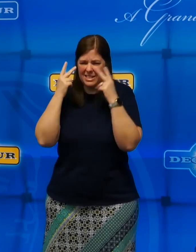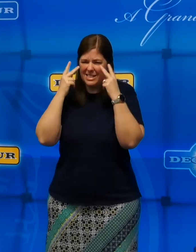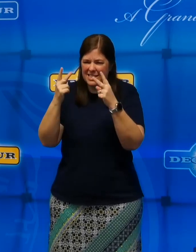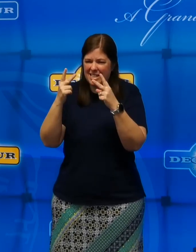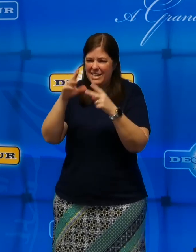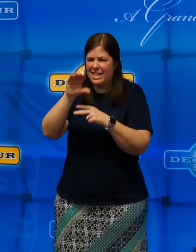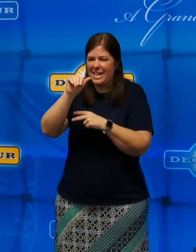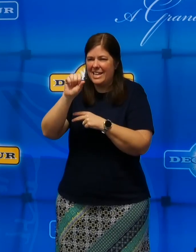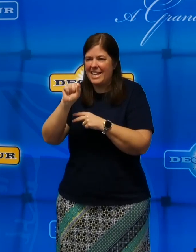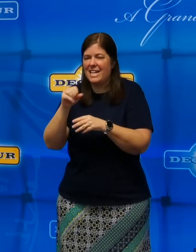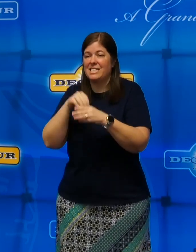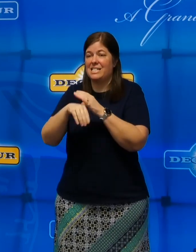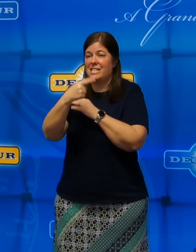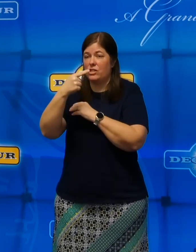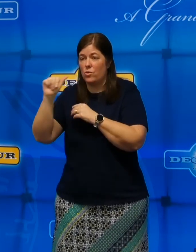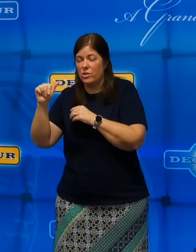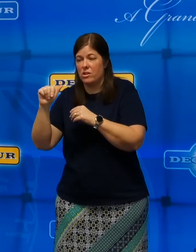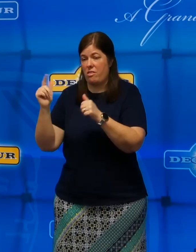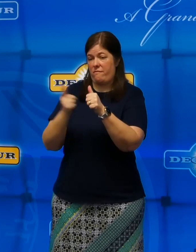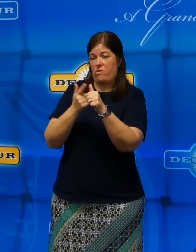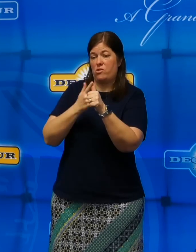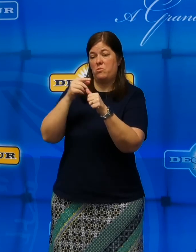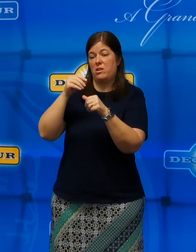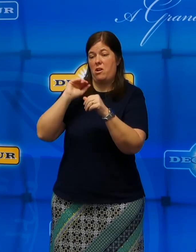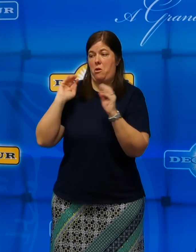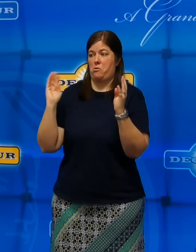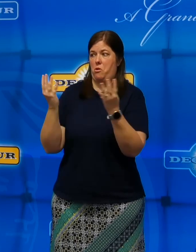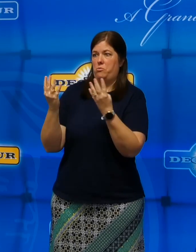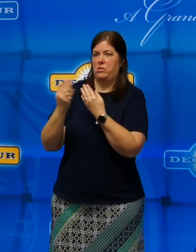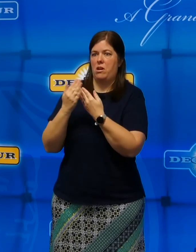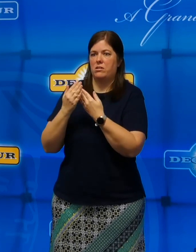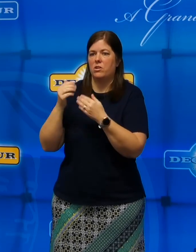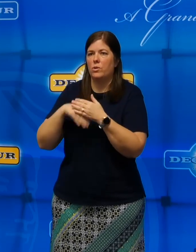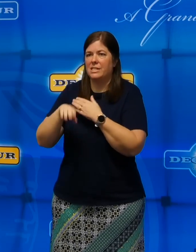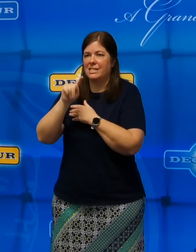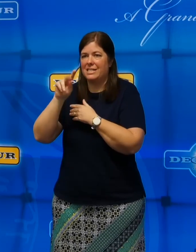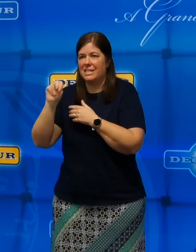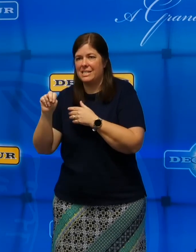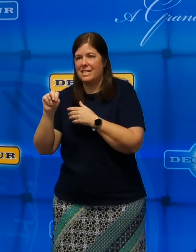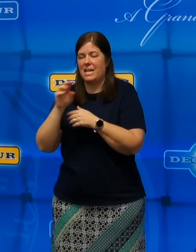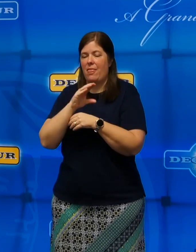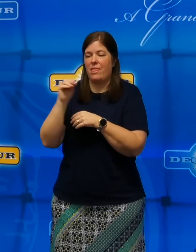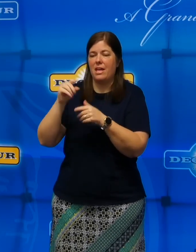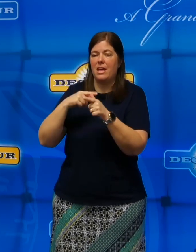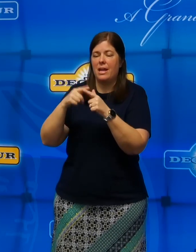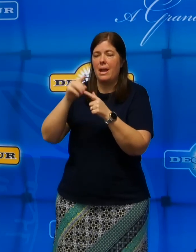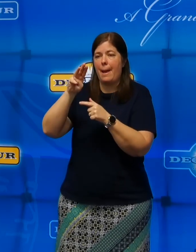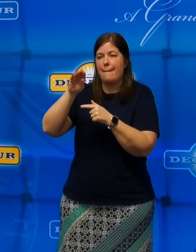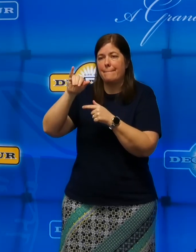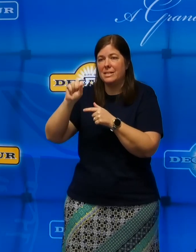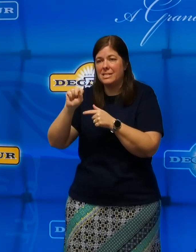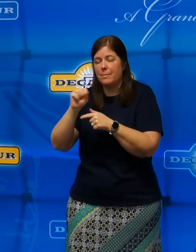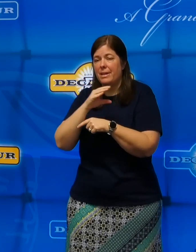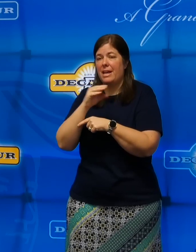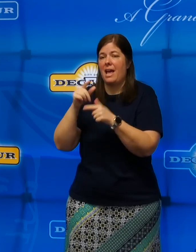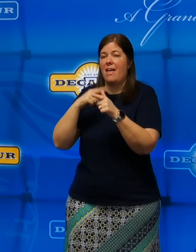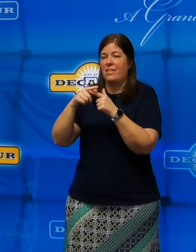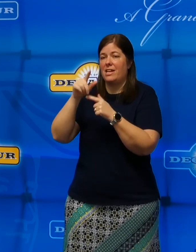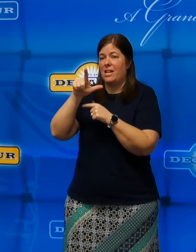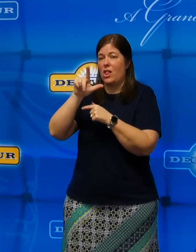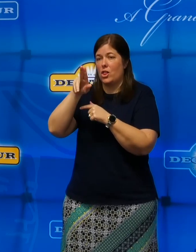one the first one around us was in Tennessee, and then Georgia, and then Mississippi, and then Louisiana. And in the meantime, we knew